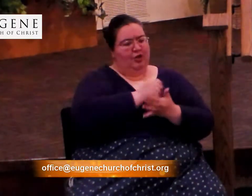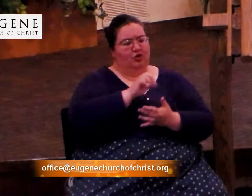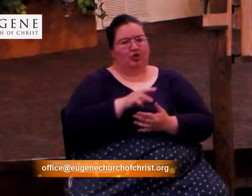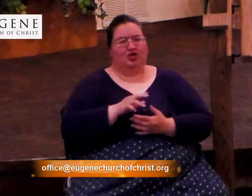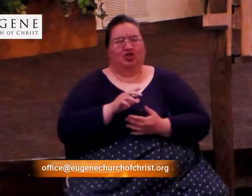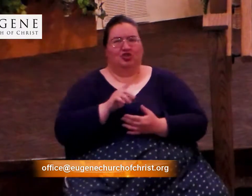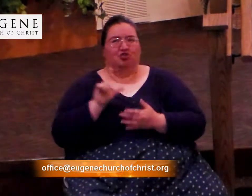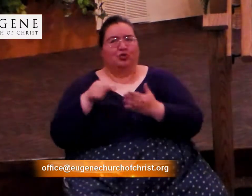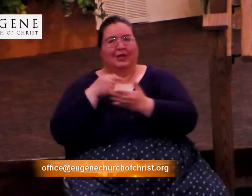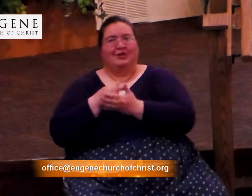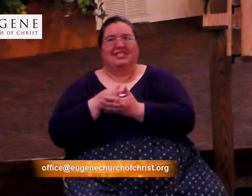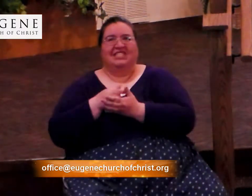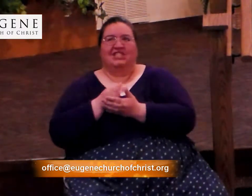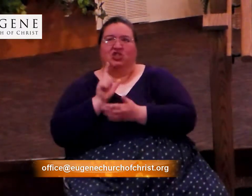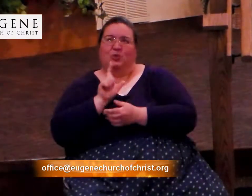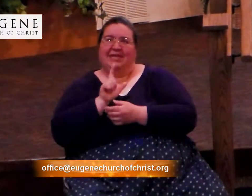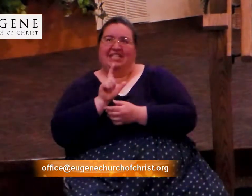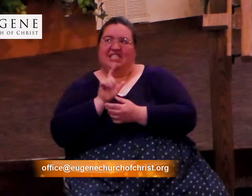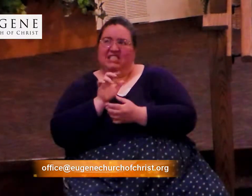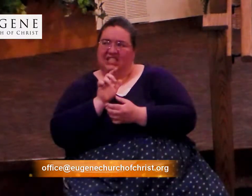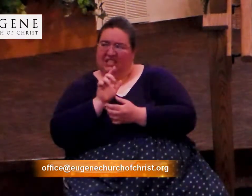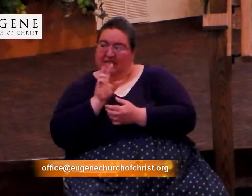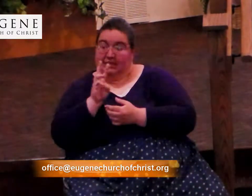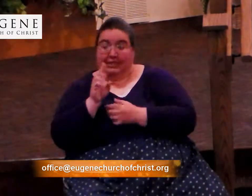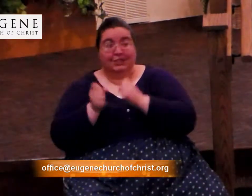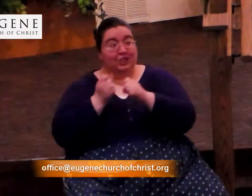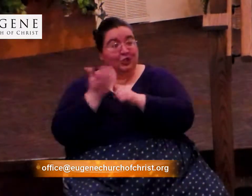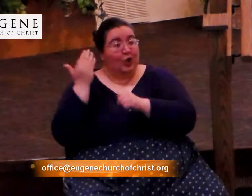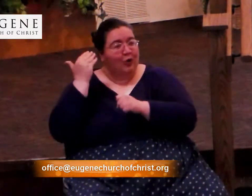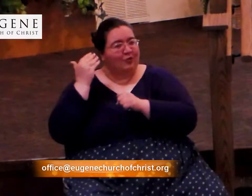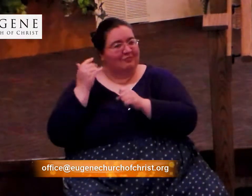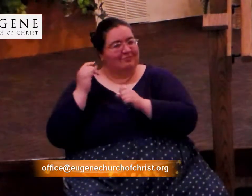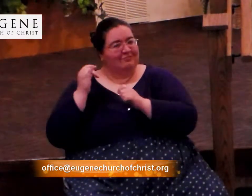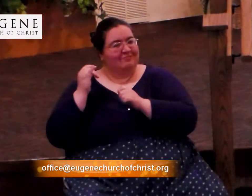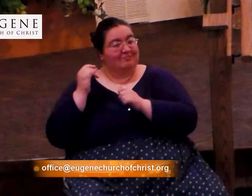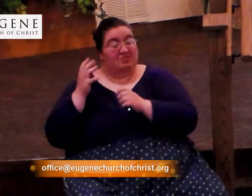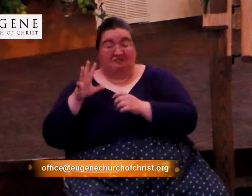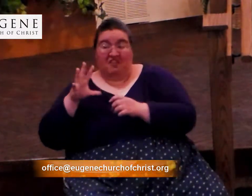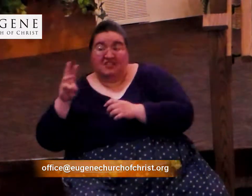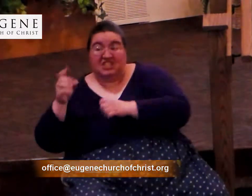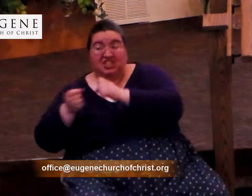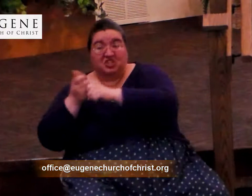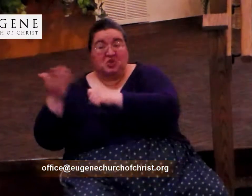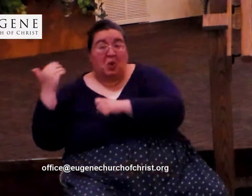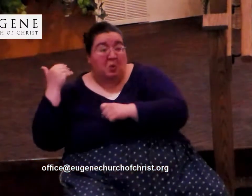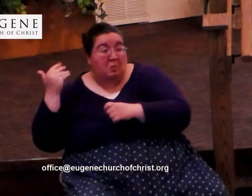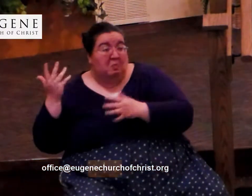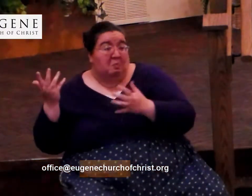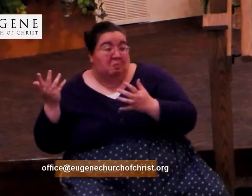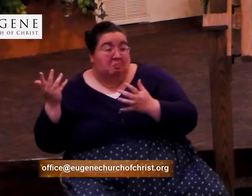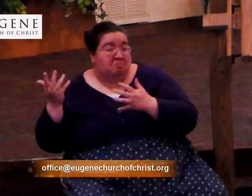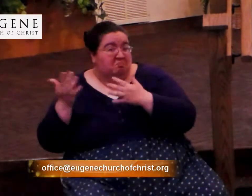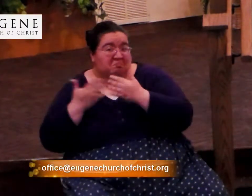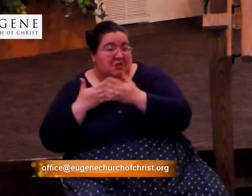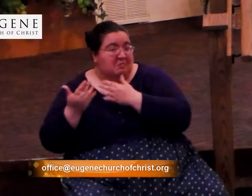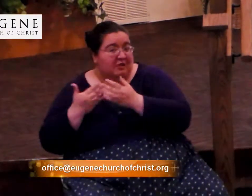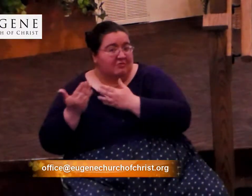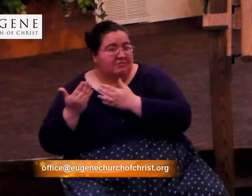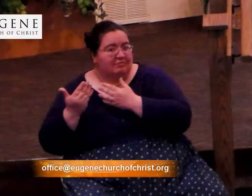ago, like it is for me. Or whether it's 56 years ago, like it might be for some of you. We are still called